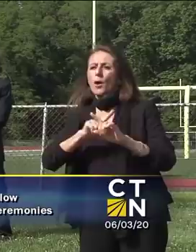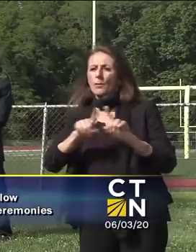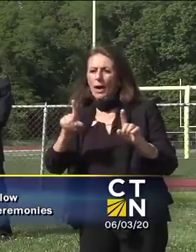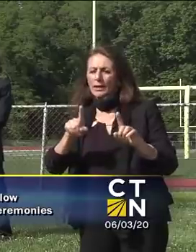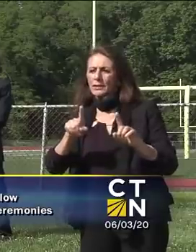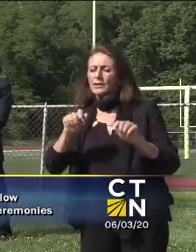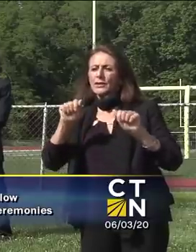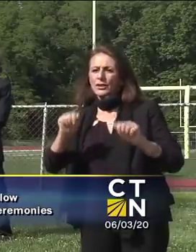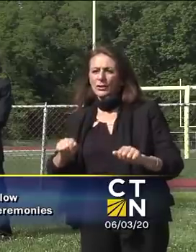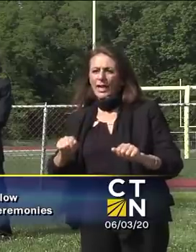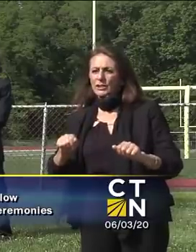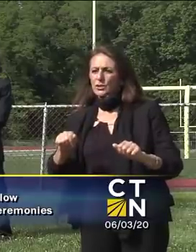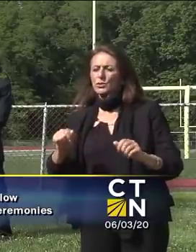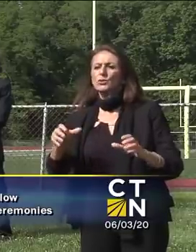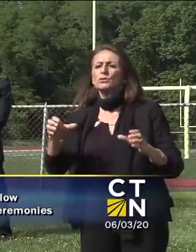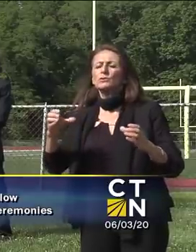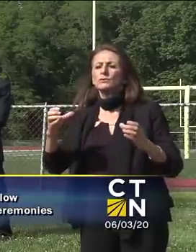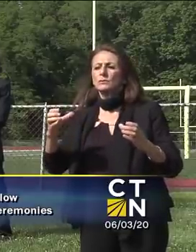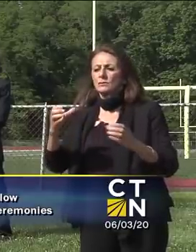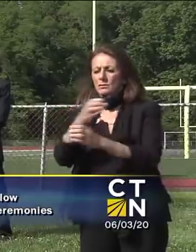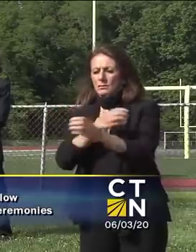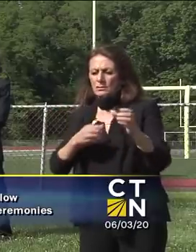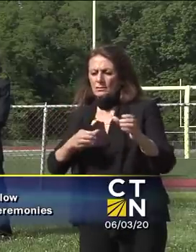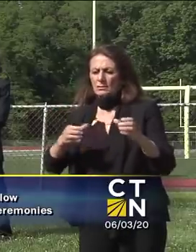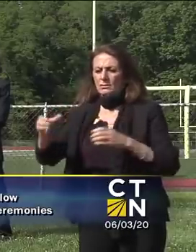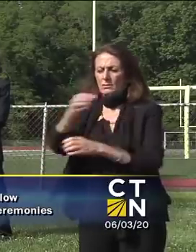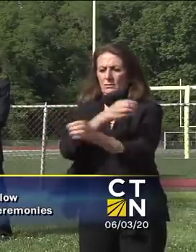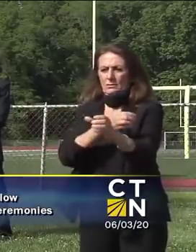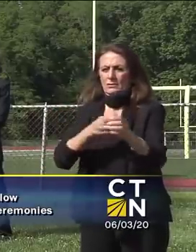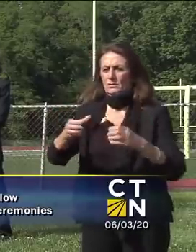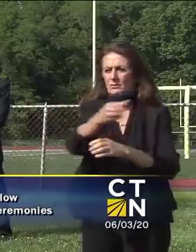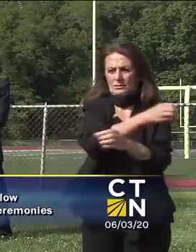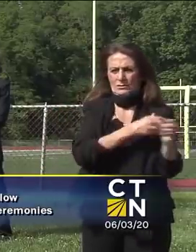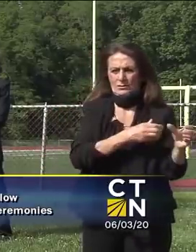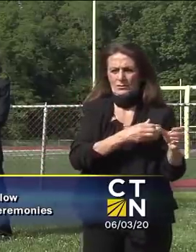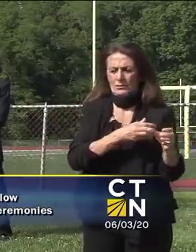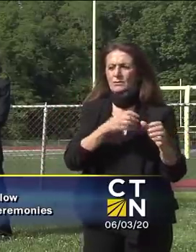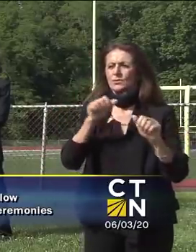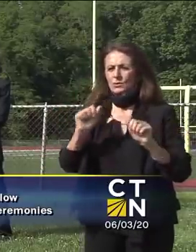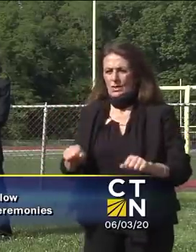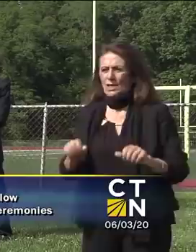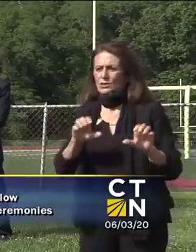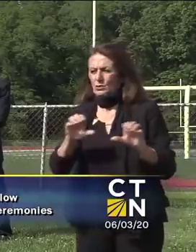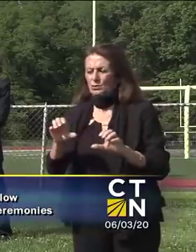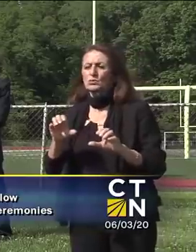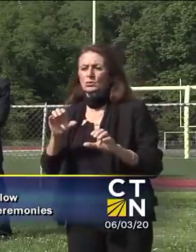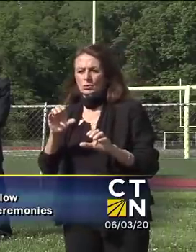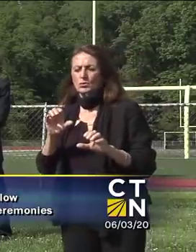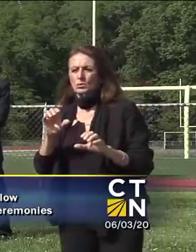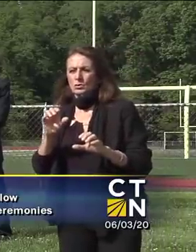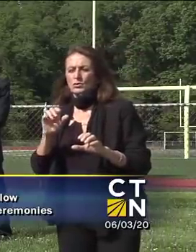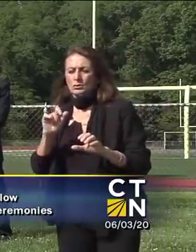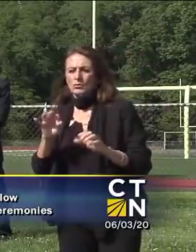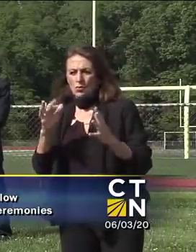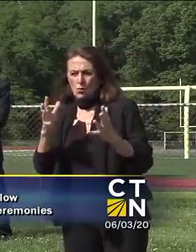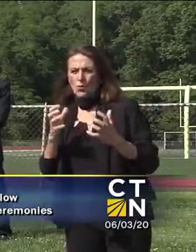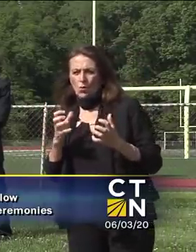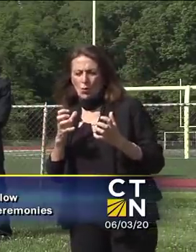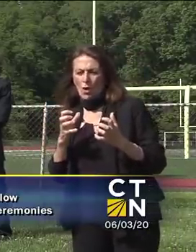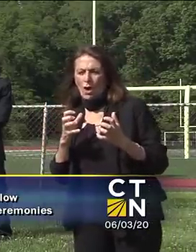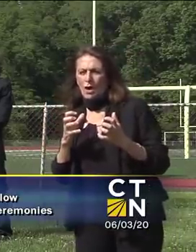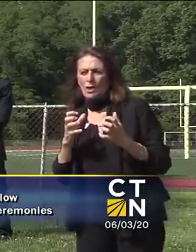out, you can do 2 or 3, 150 person graduations. You can phase that in if that is a place you want to